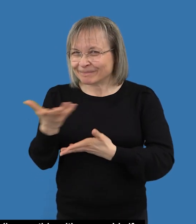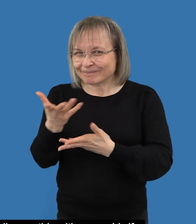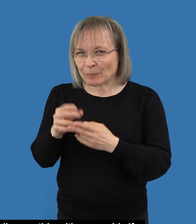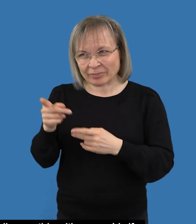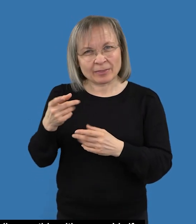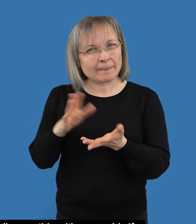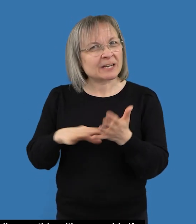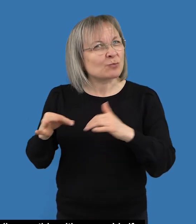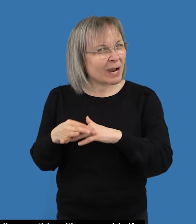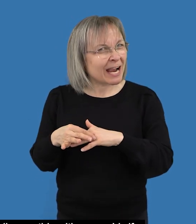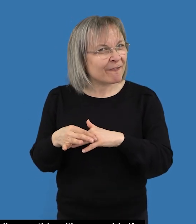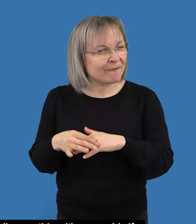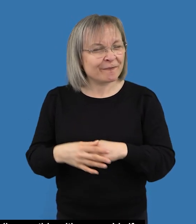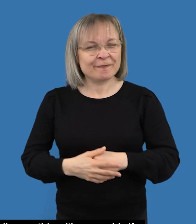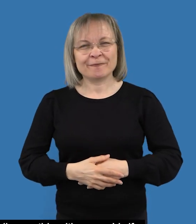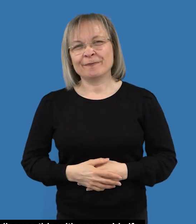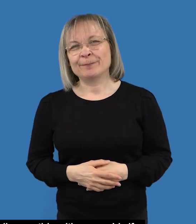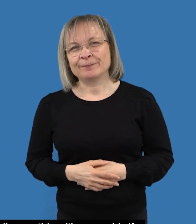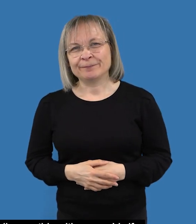You should discuss this with your midwife.